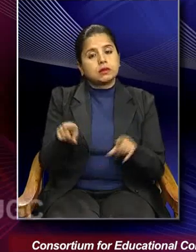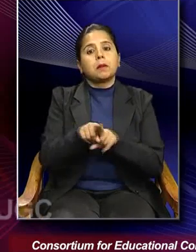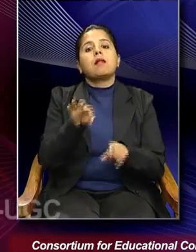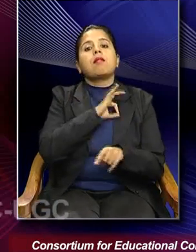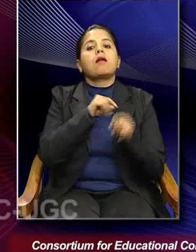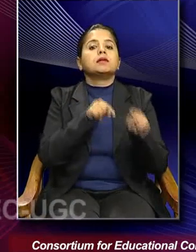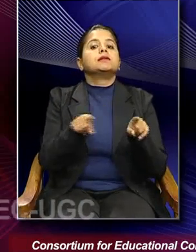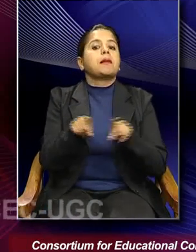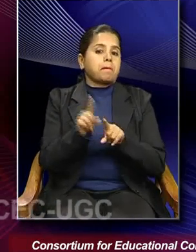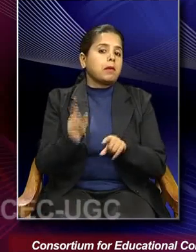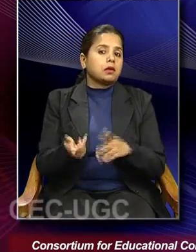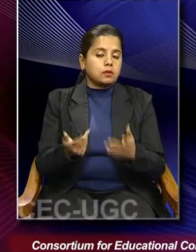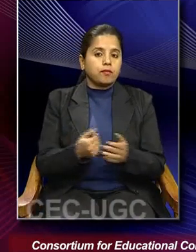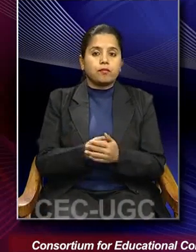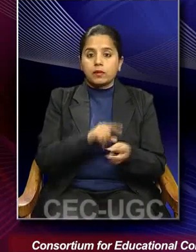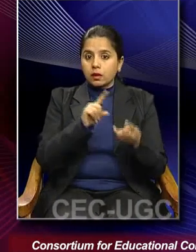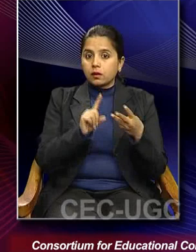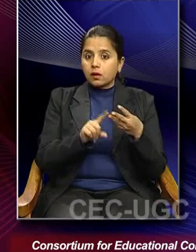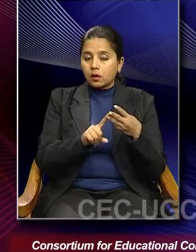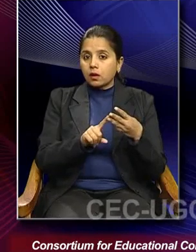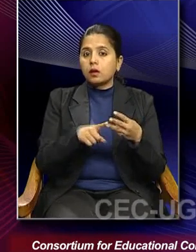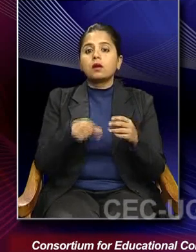that. The third axiom